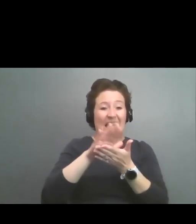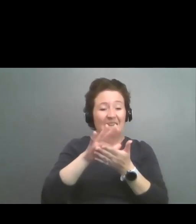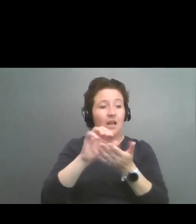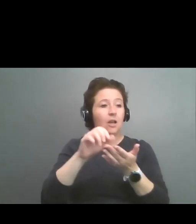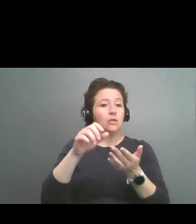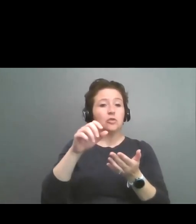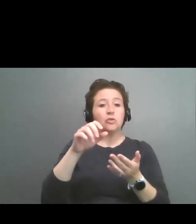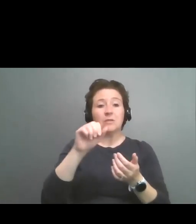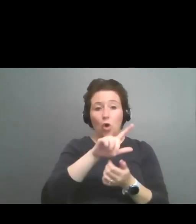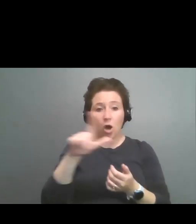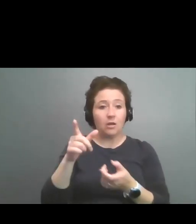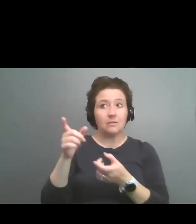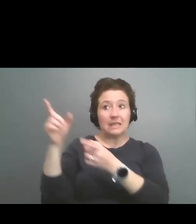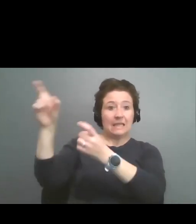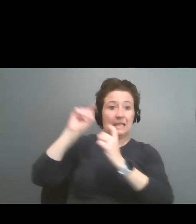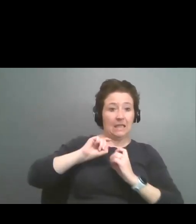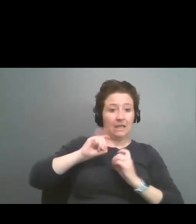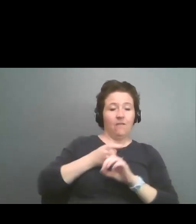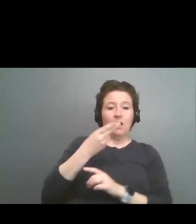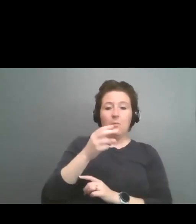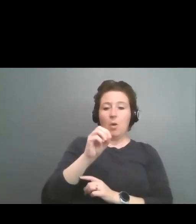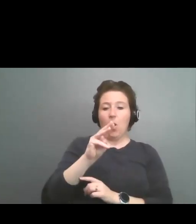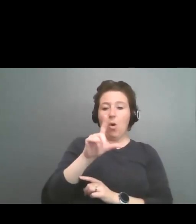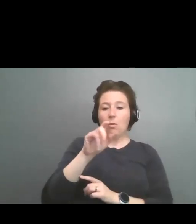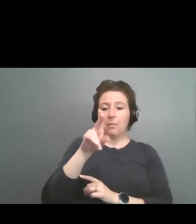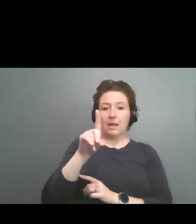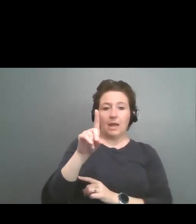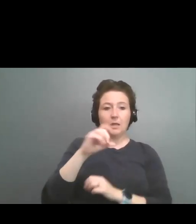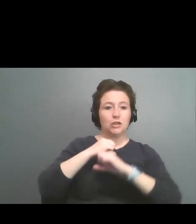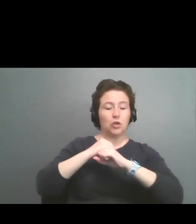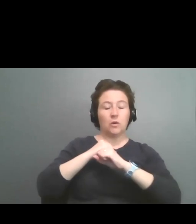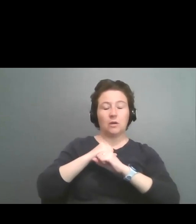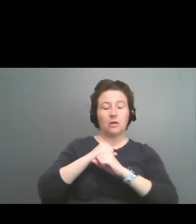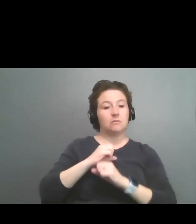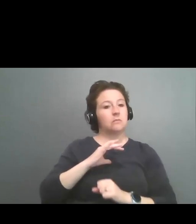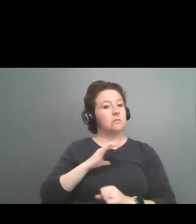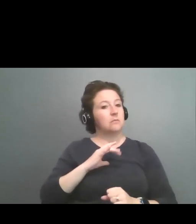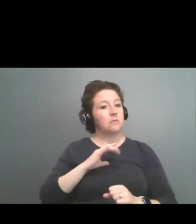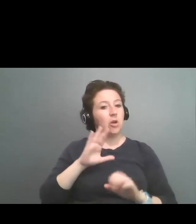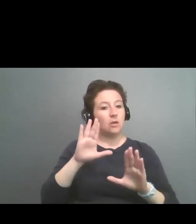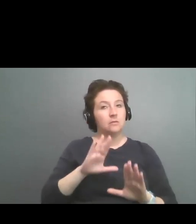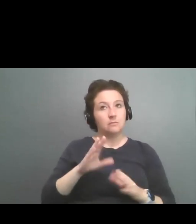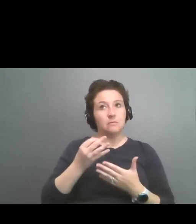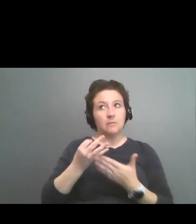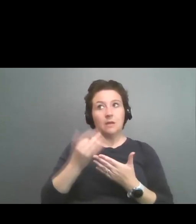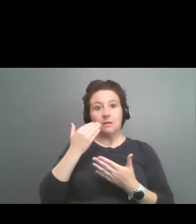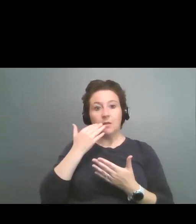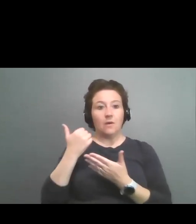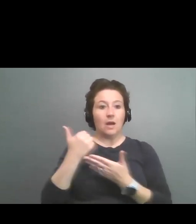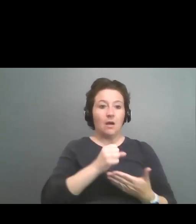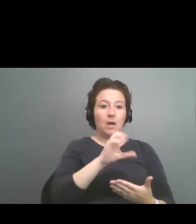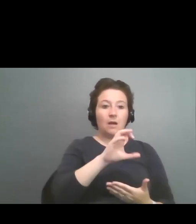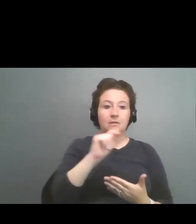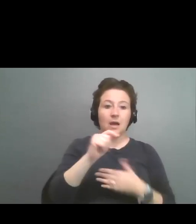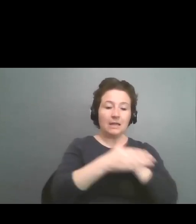supplied to us at no cost through Homeland Security. So that's wonderful in a fiscal sense to Scott County, not having to